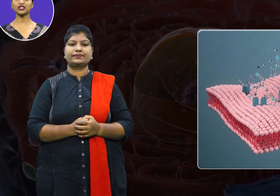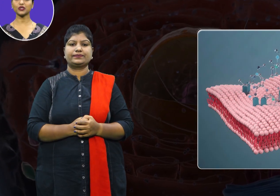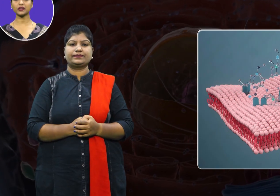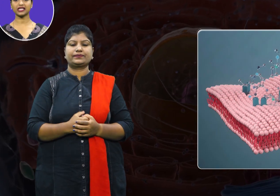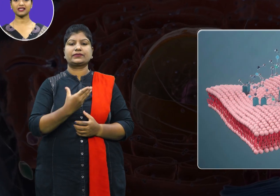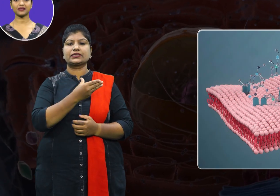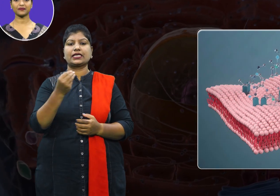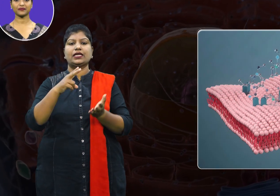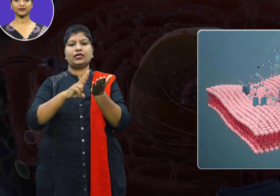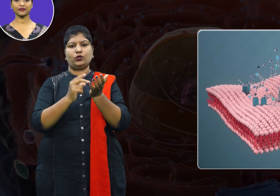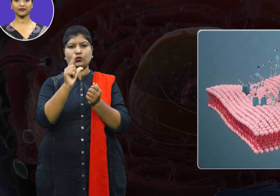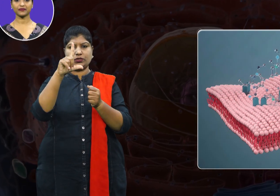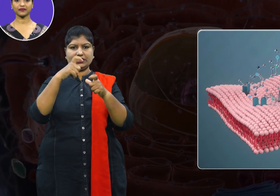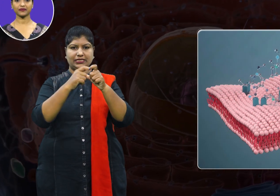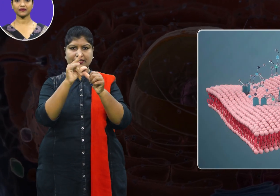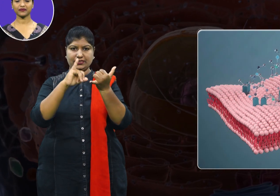and nucleus.